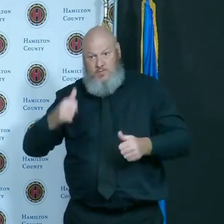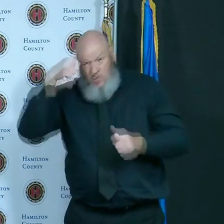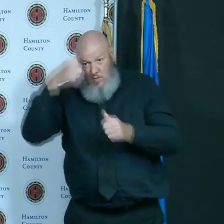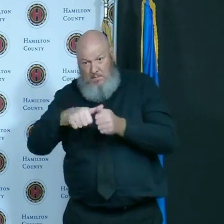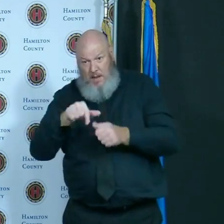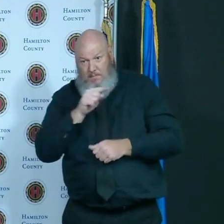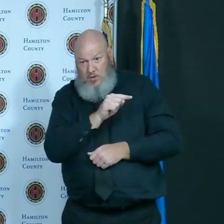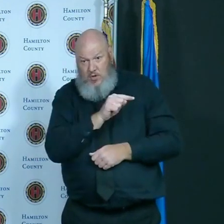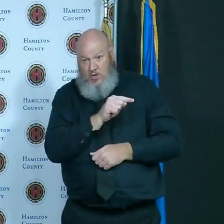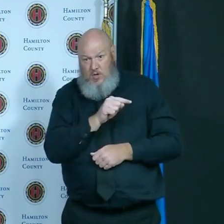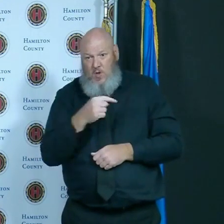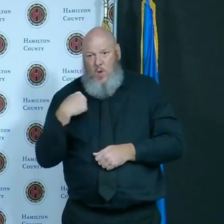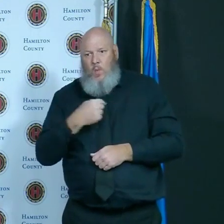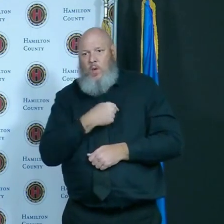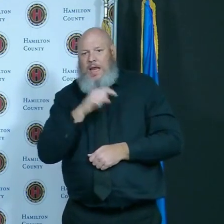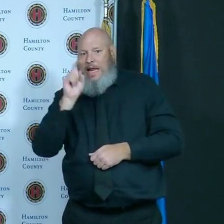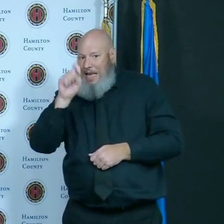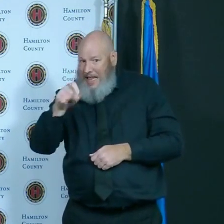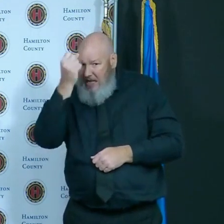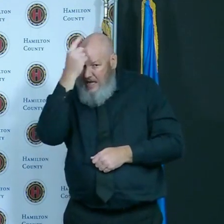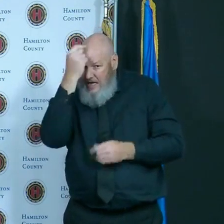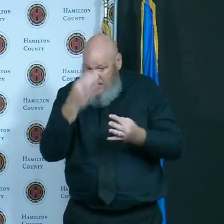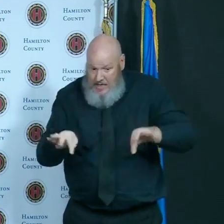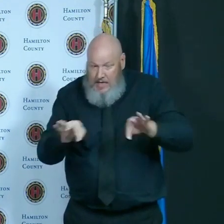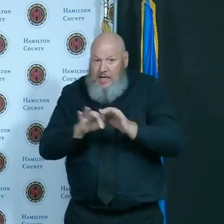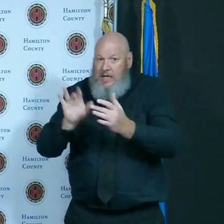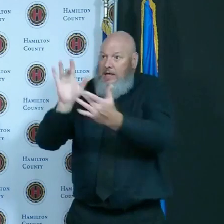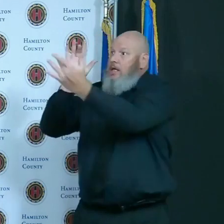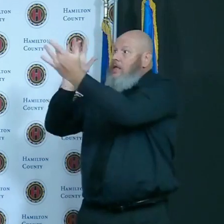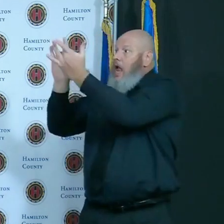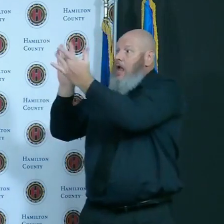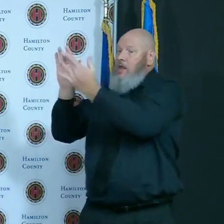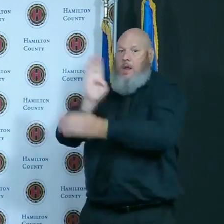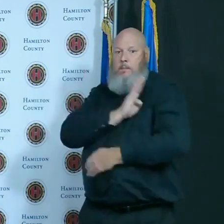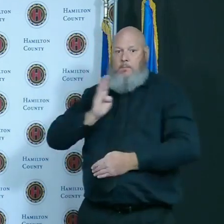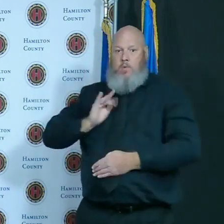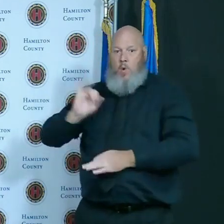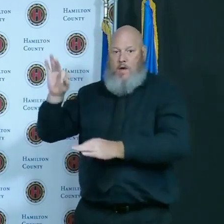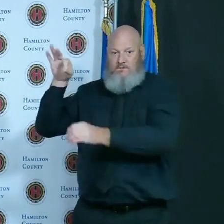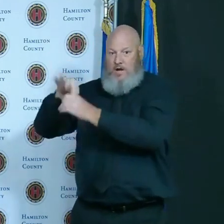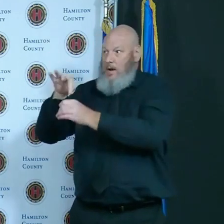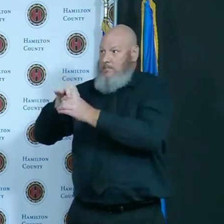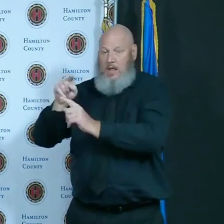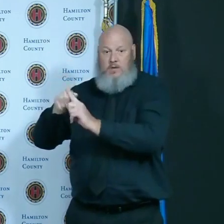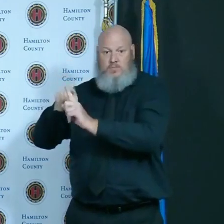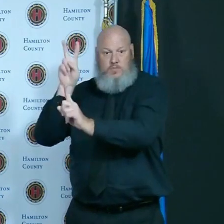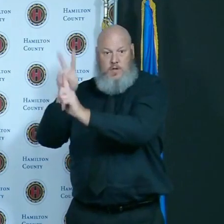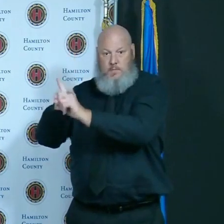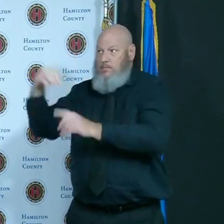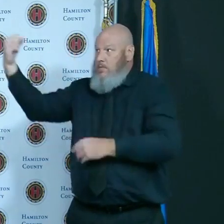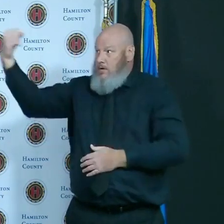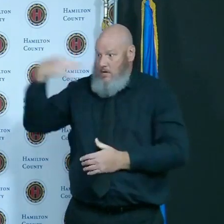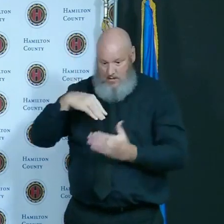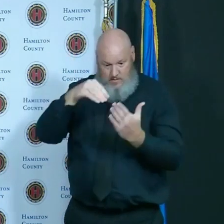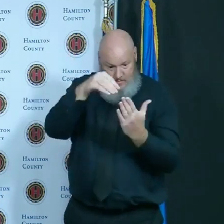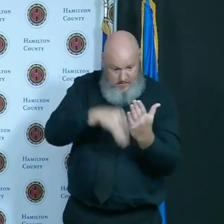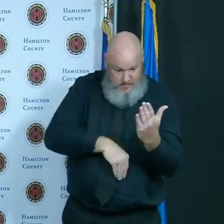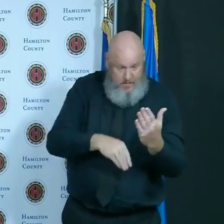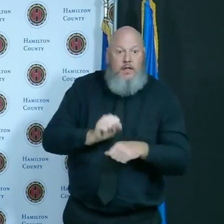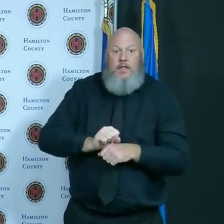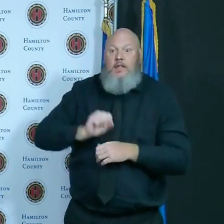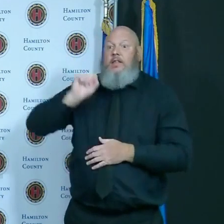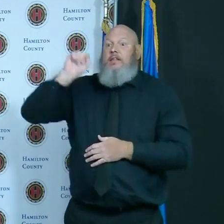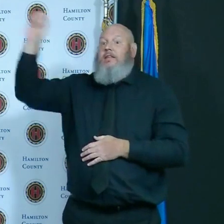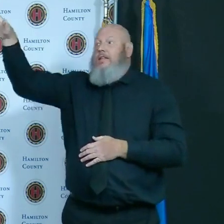the Board of Elections to get an application. You have to fill out the application, send it to the Board of